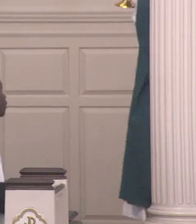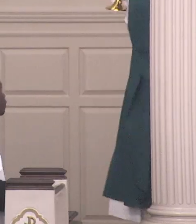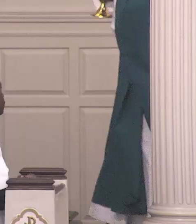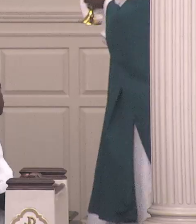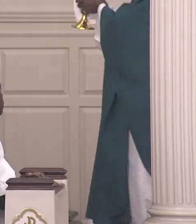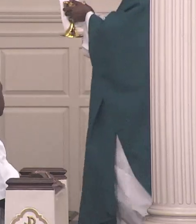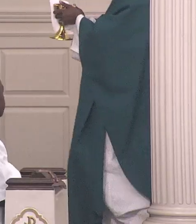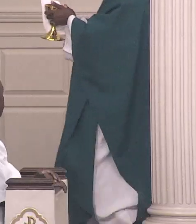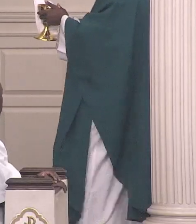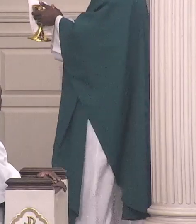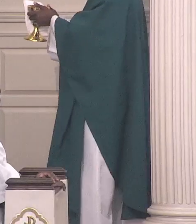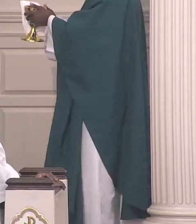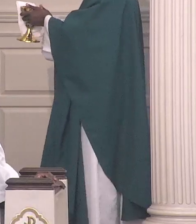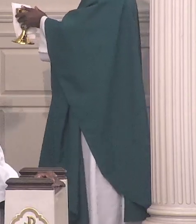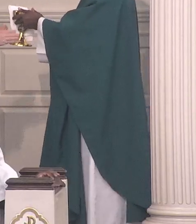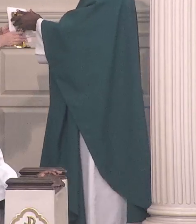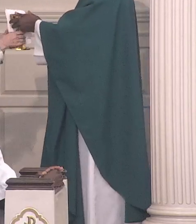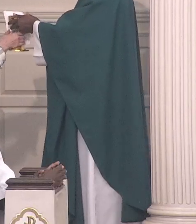judici,